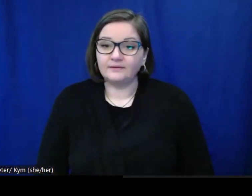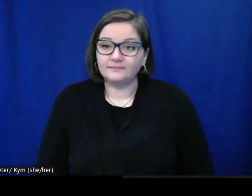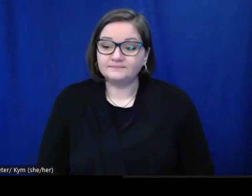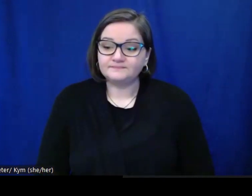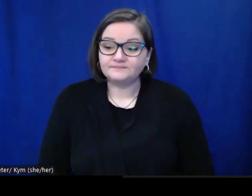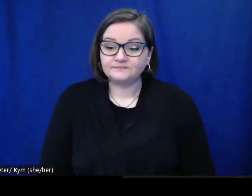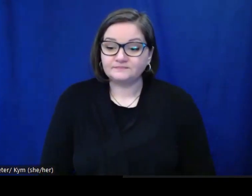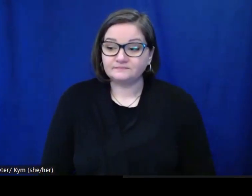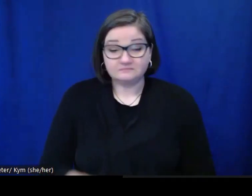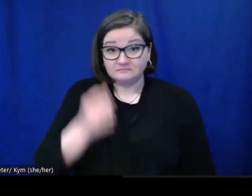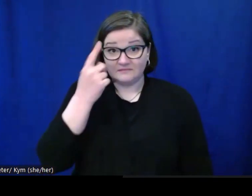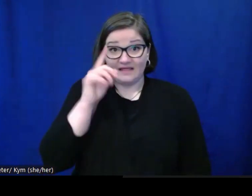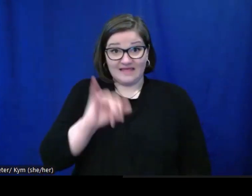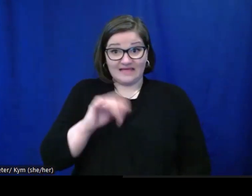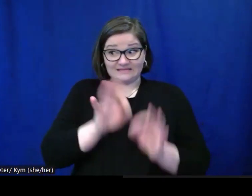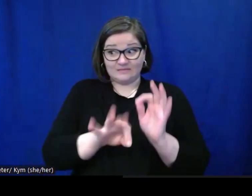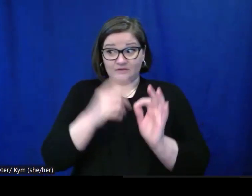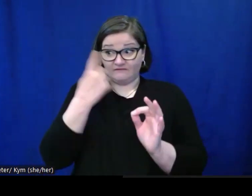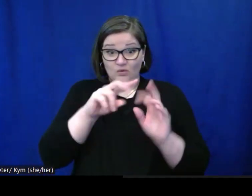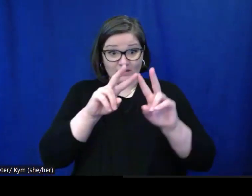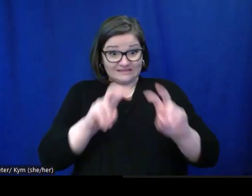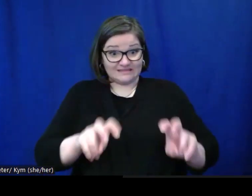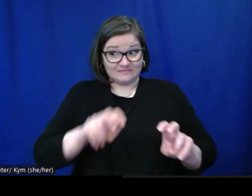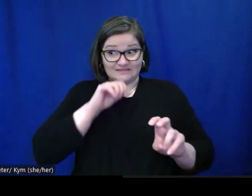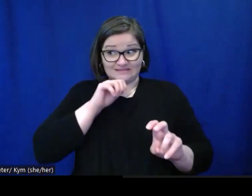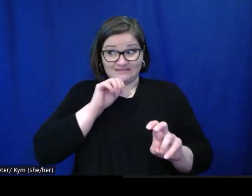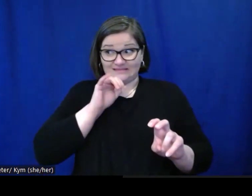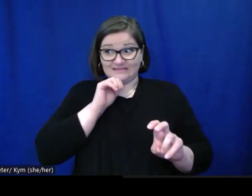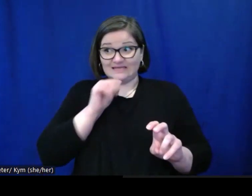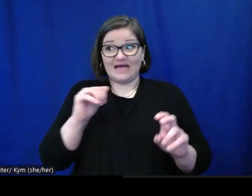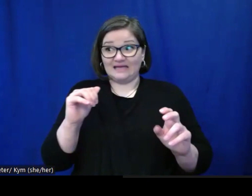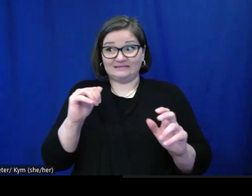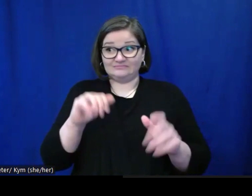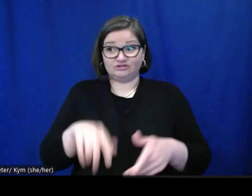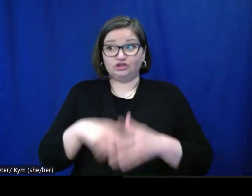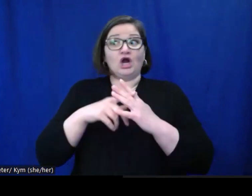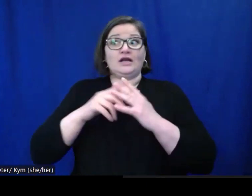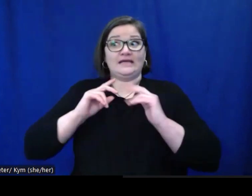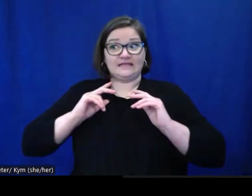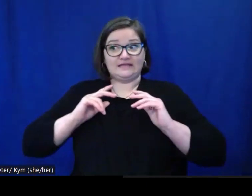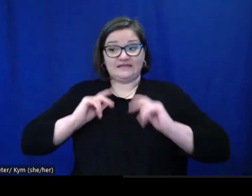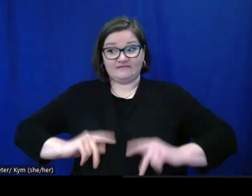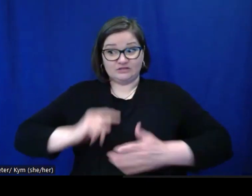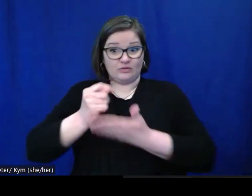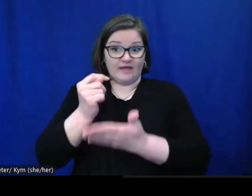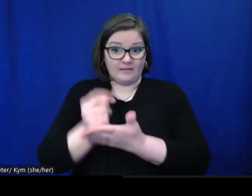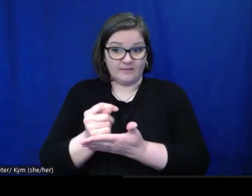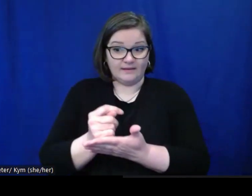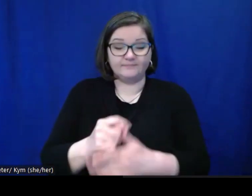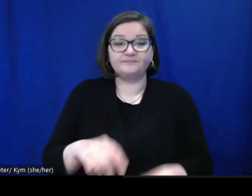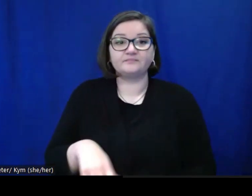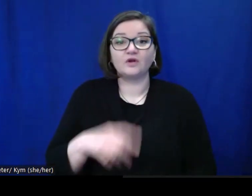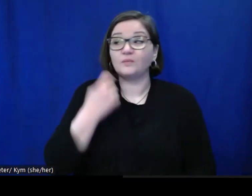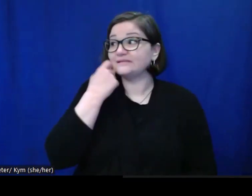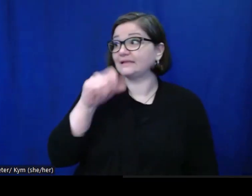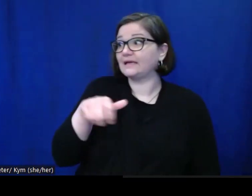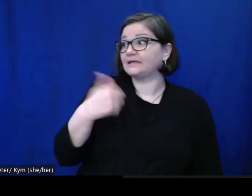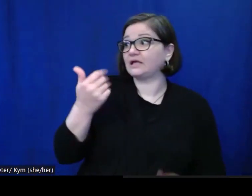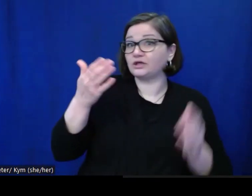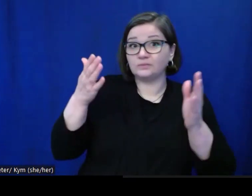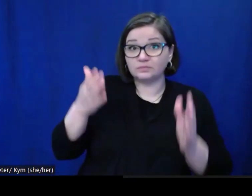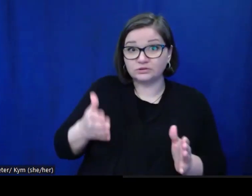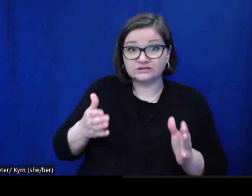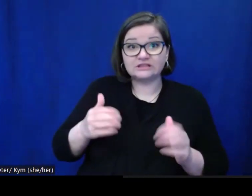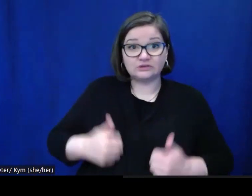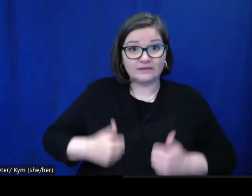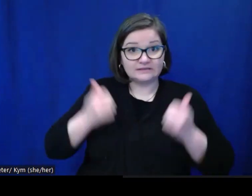that's just to get the assessment. That's not even to get the physical therapy. I recently had a resident who went out for surgery, was